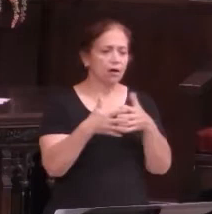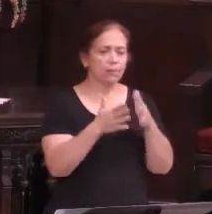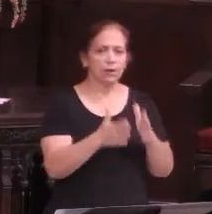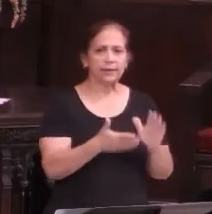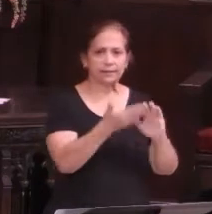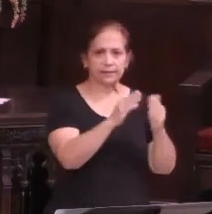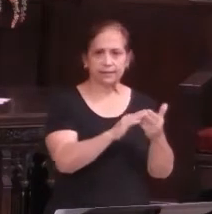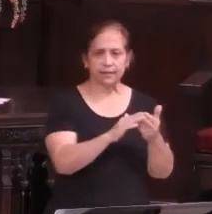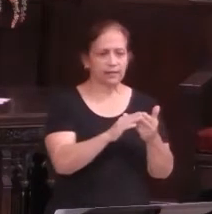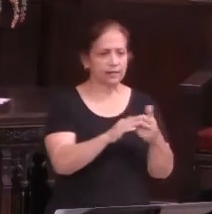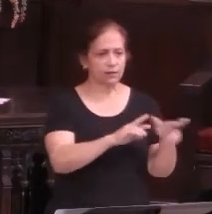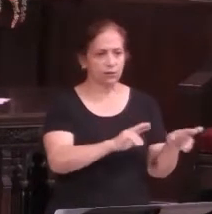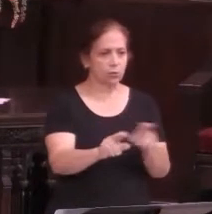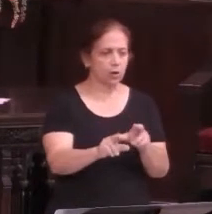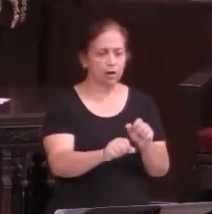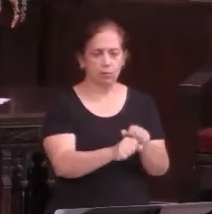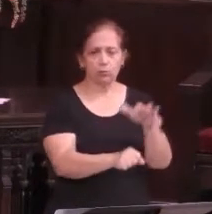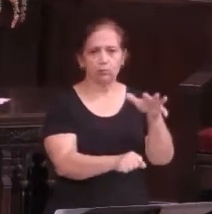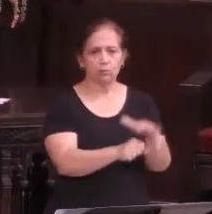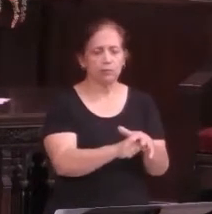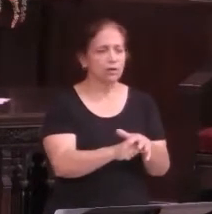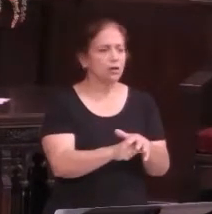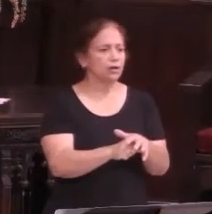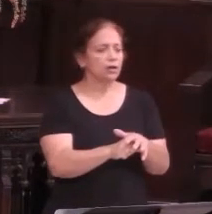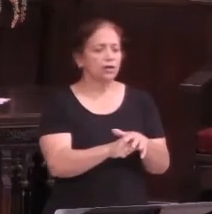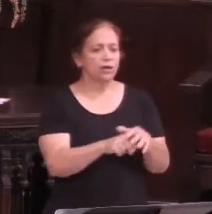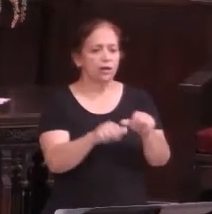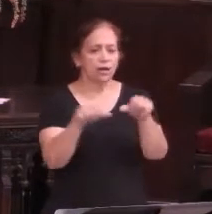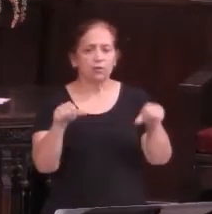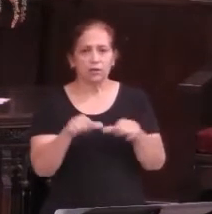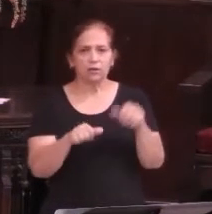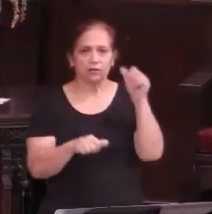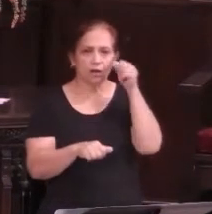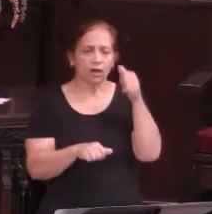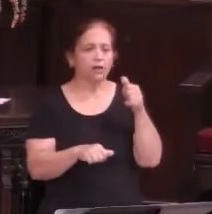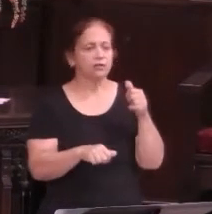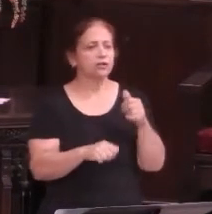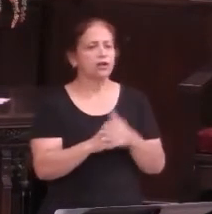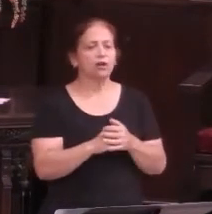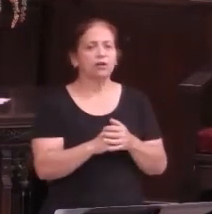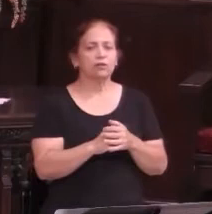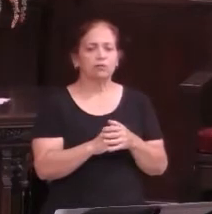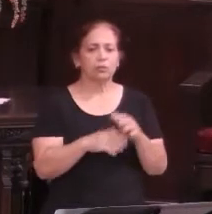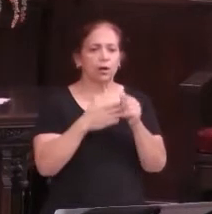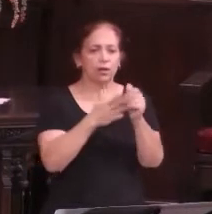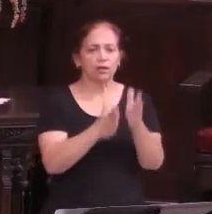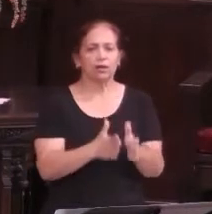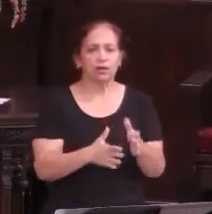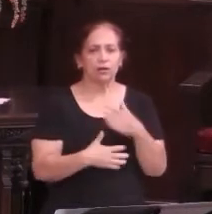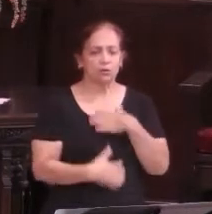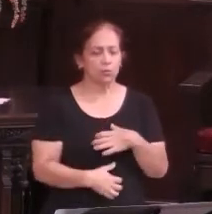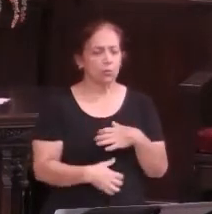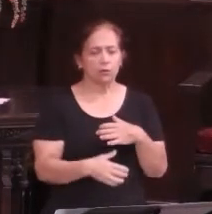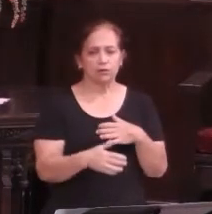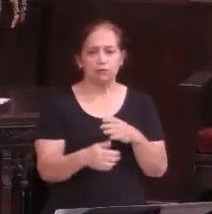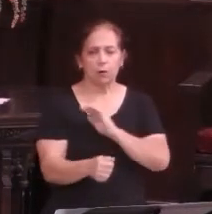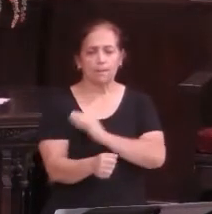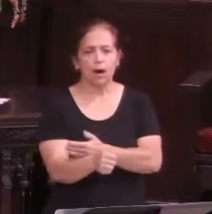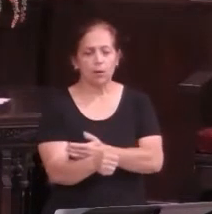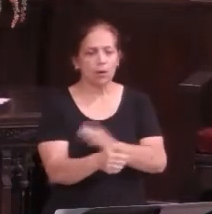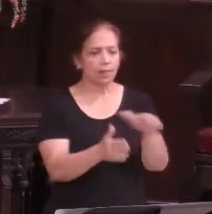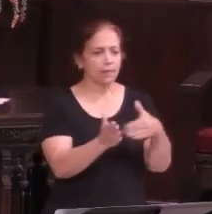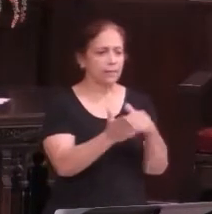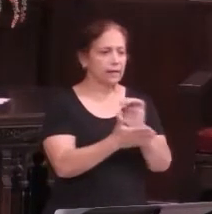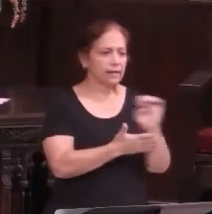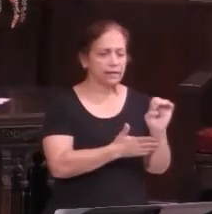brink, for regions of Asia where leaders lust for power, for the Middle